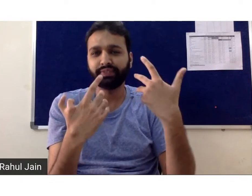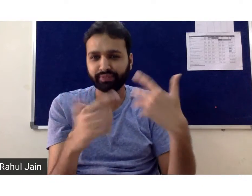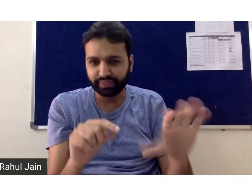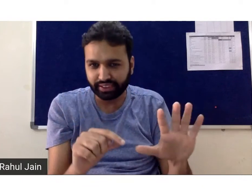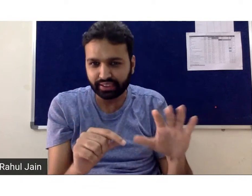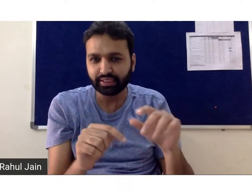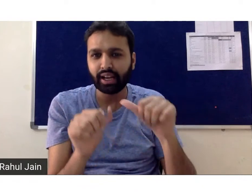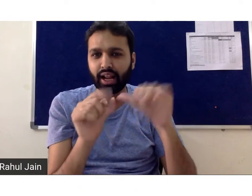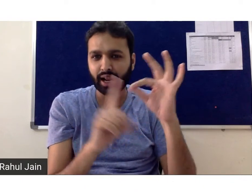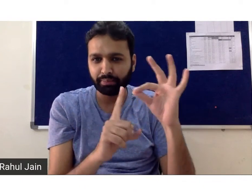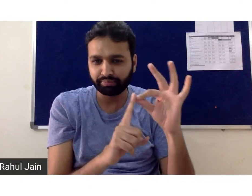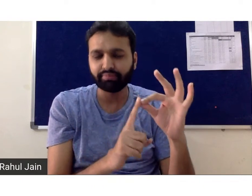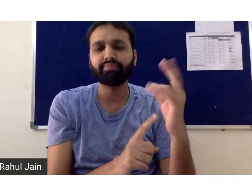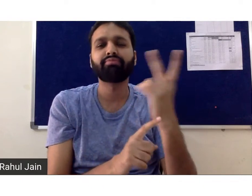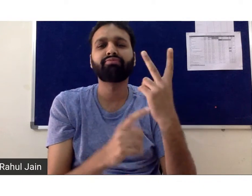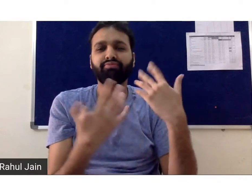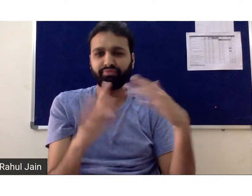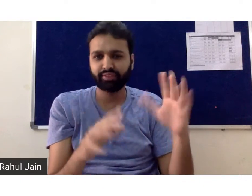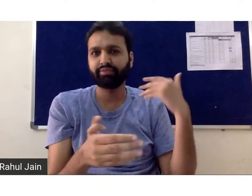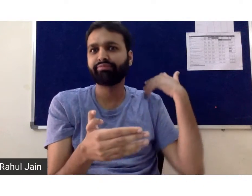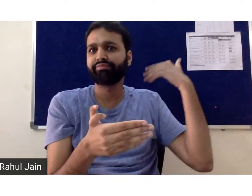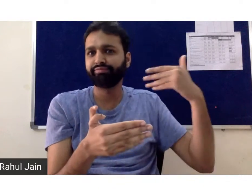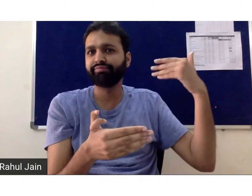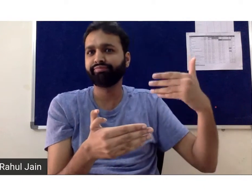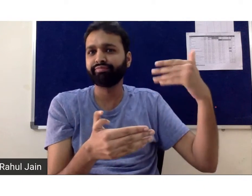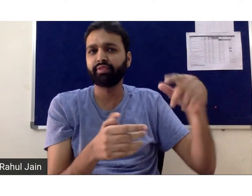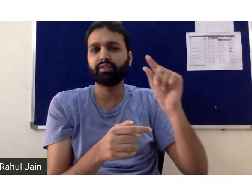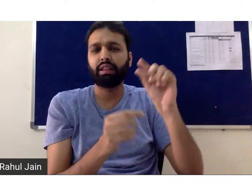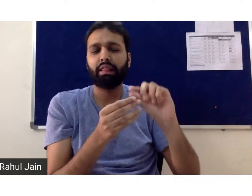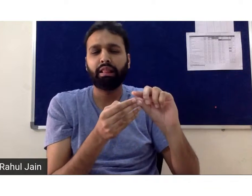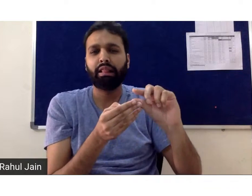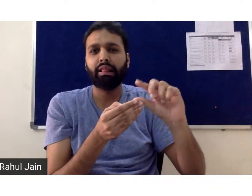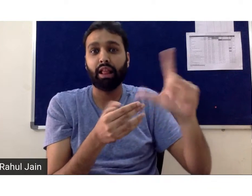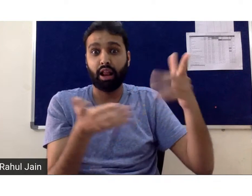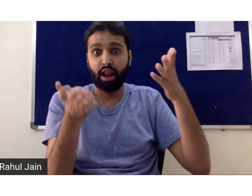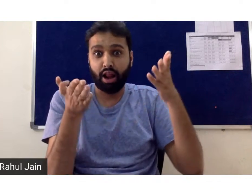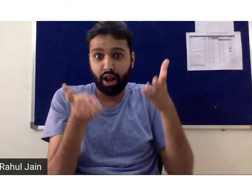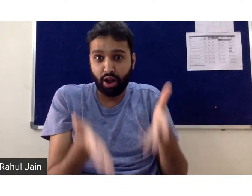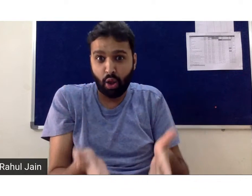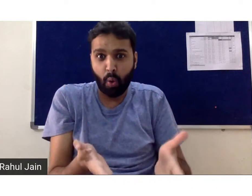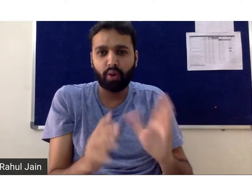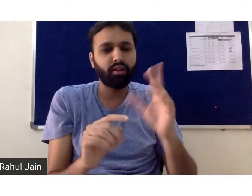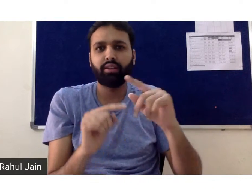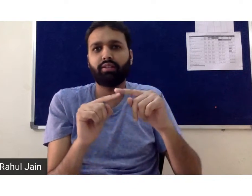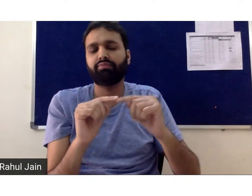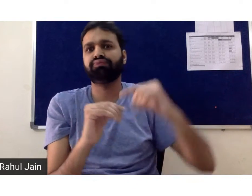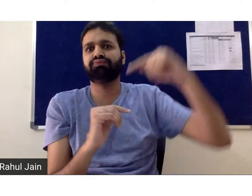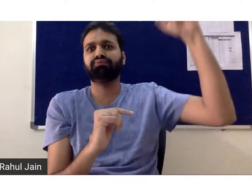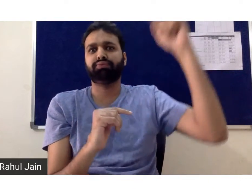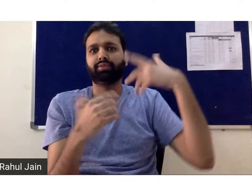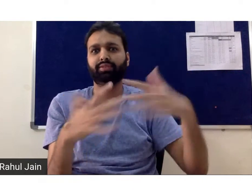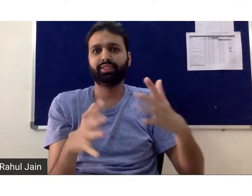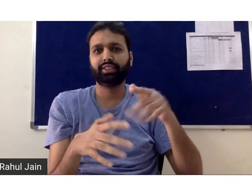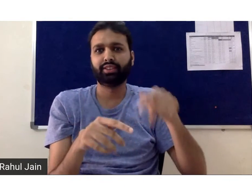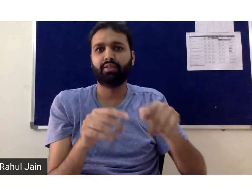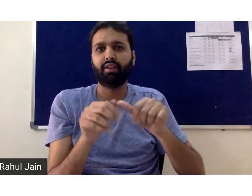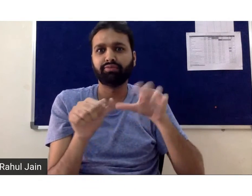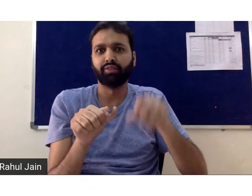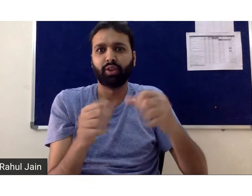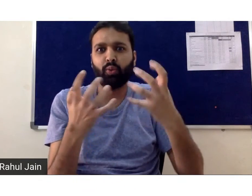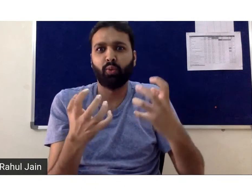made different apps on dictionaries, on voter election campaigning, accessibility campaigning, and all that. There was a